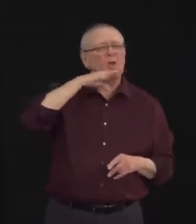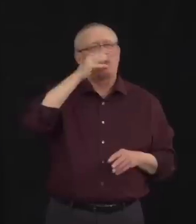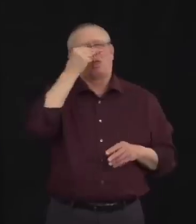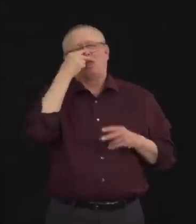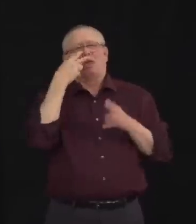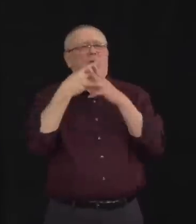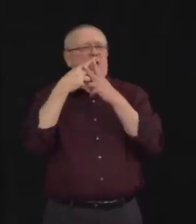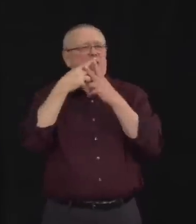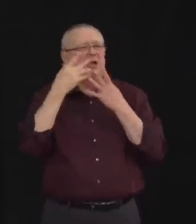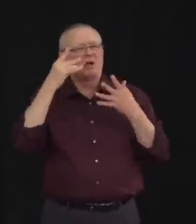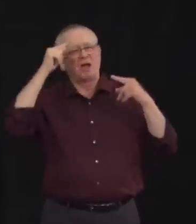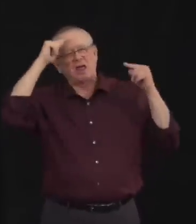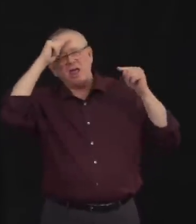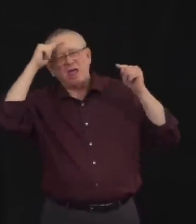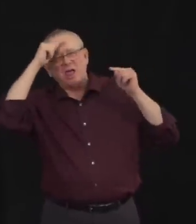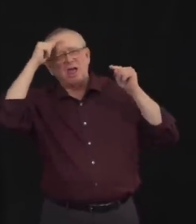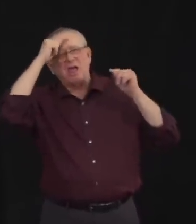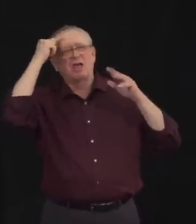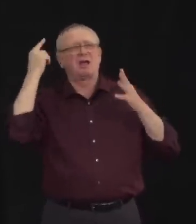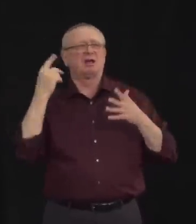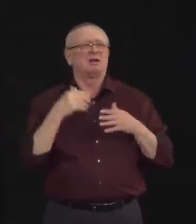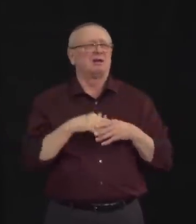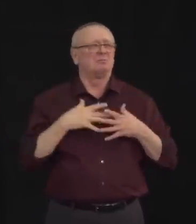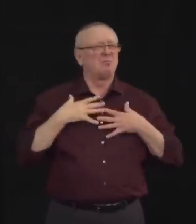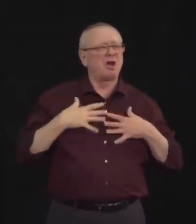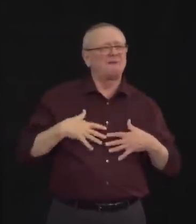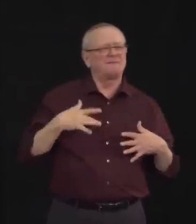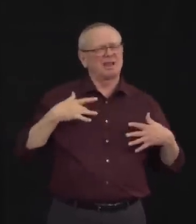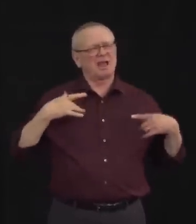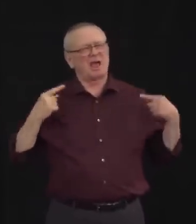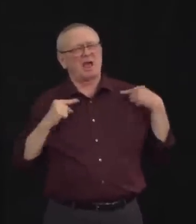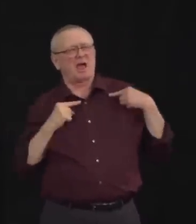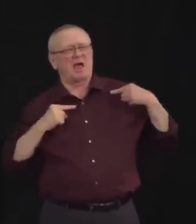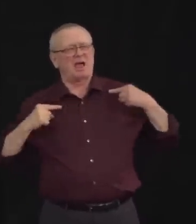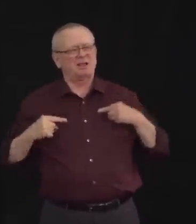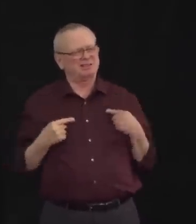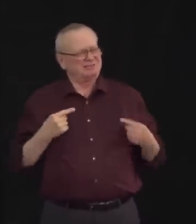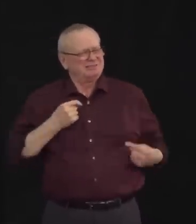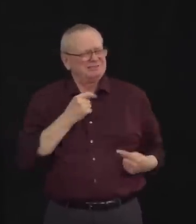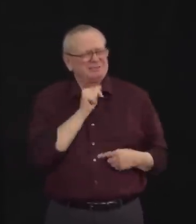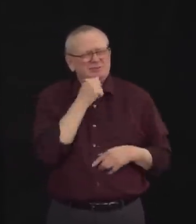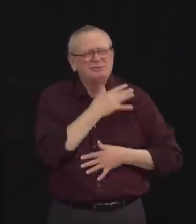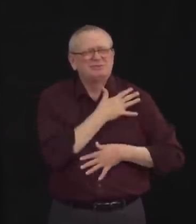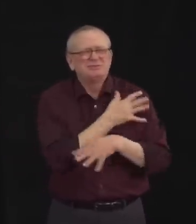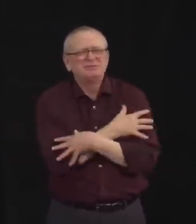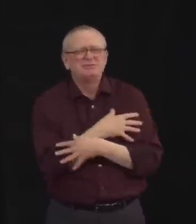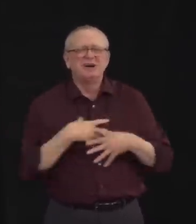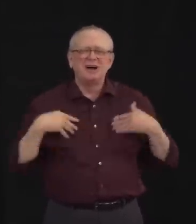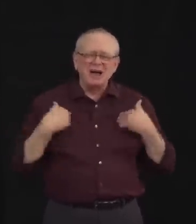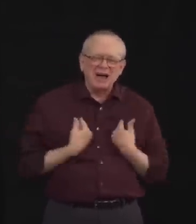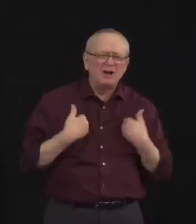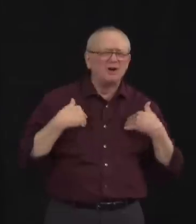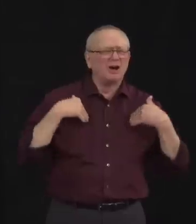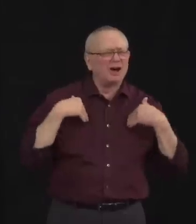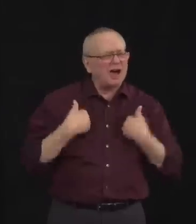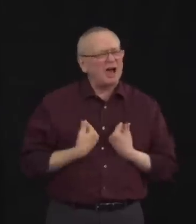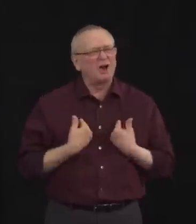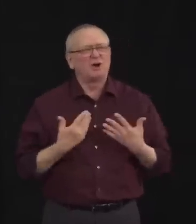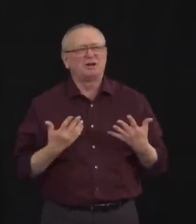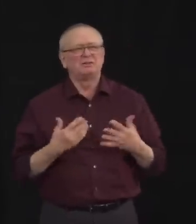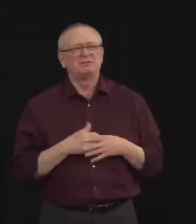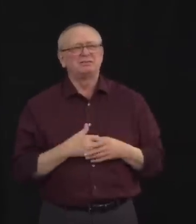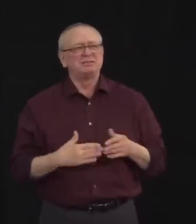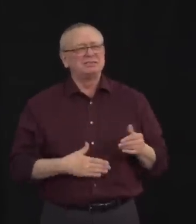feeling unwell in general or new fatigue or severe exhaustion, gastrointestinal symptoms including nausea,